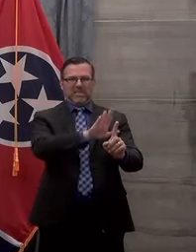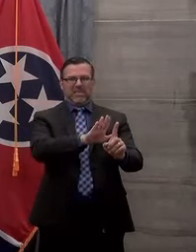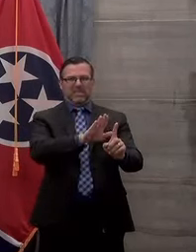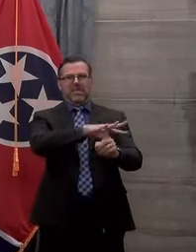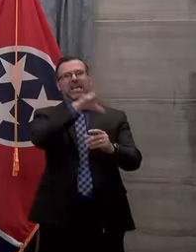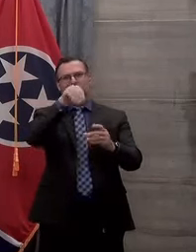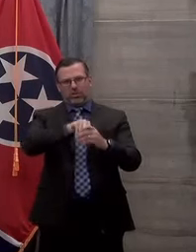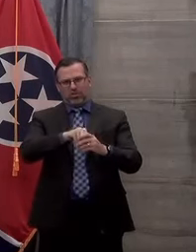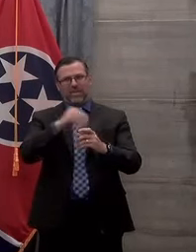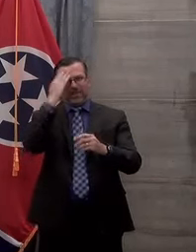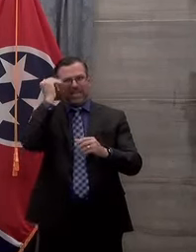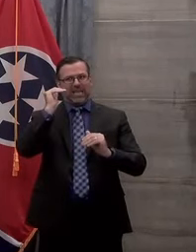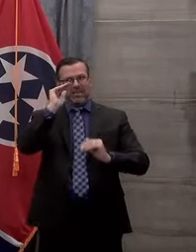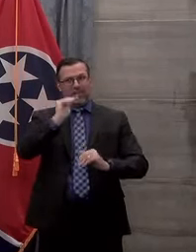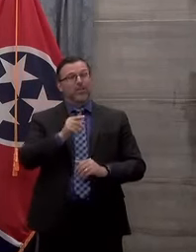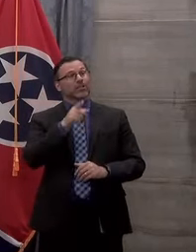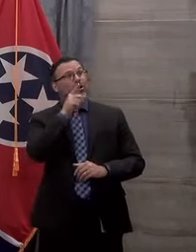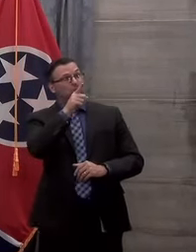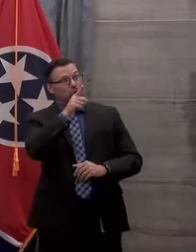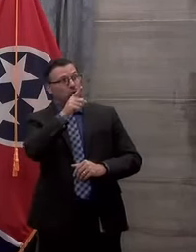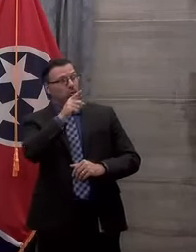bus. So would you advise the Capitol Commission